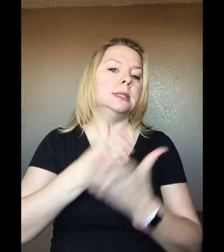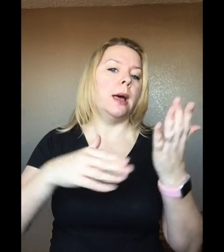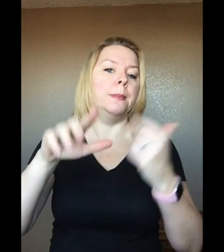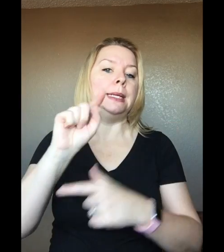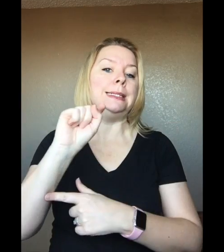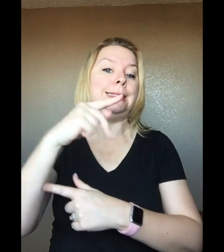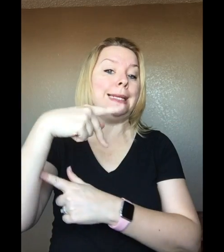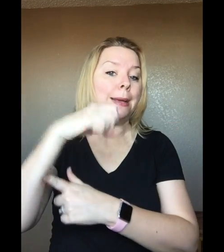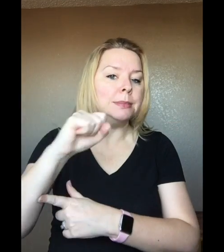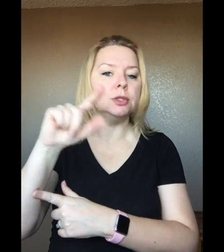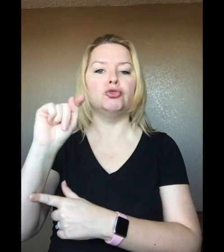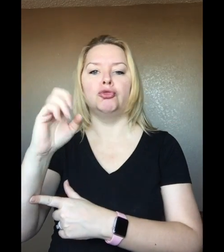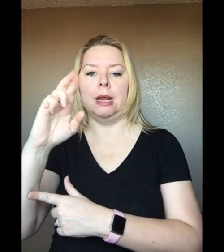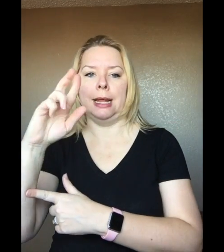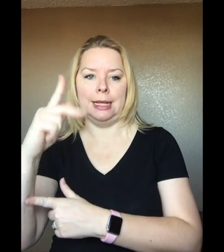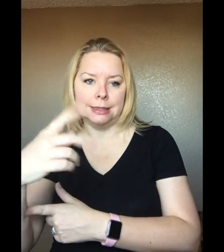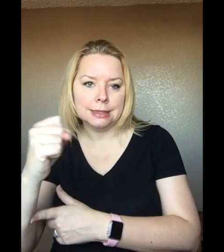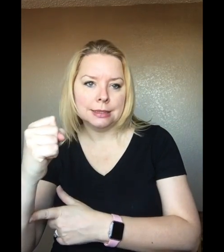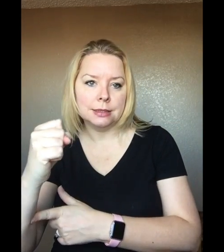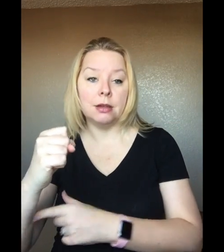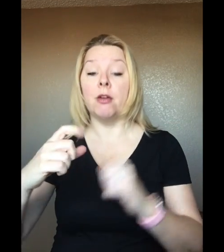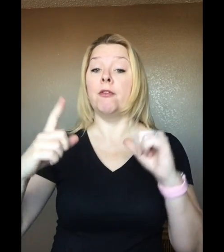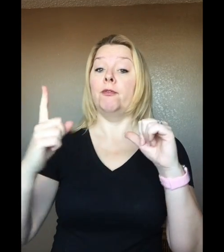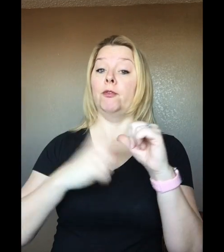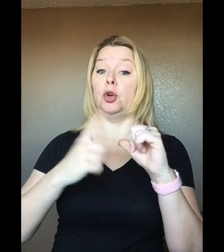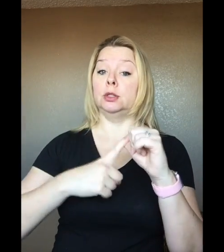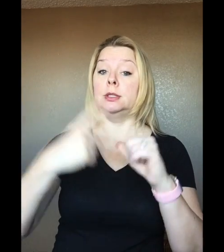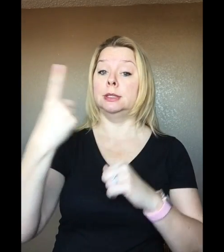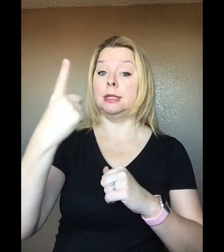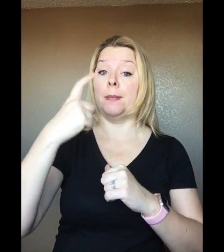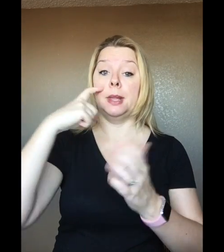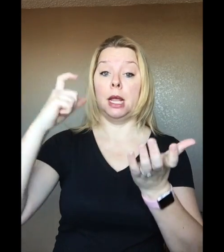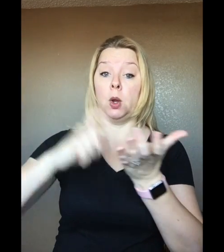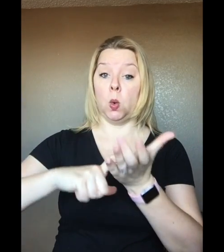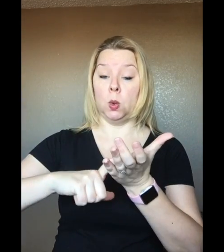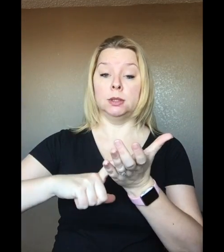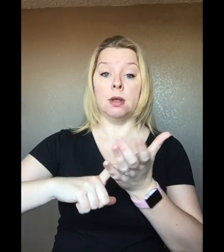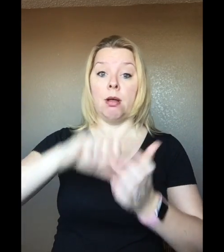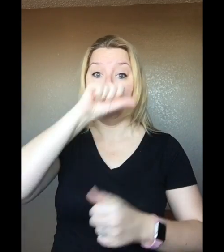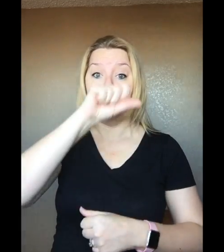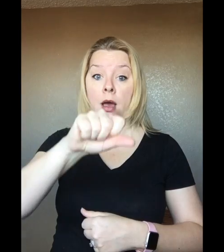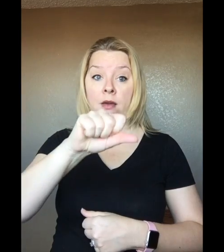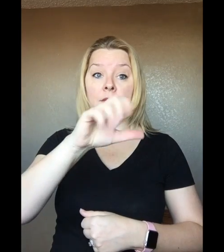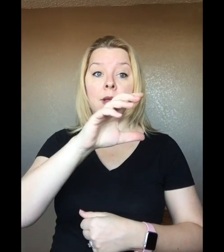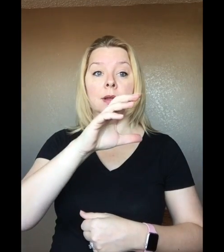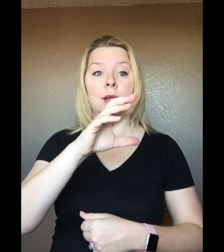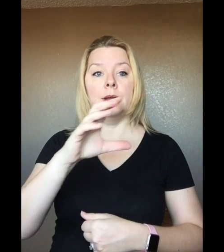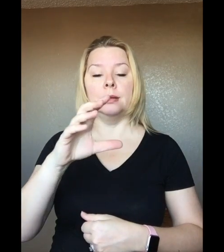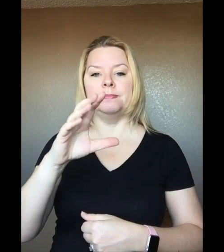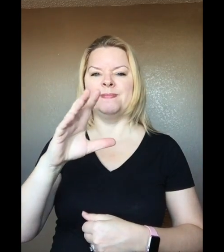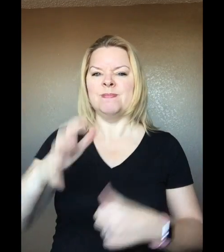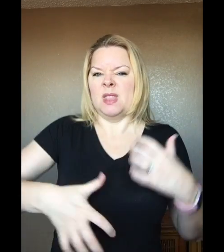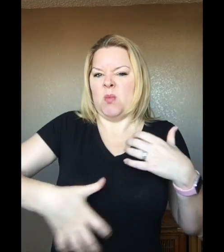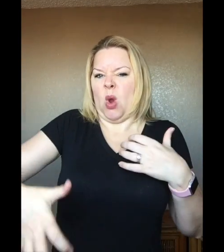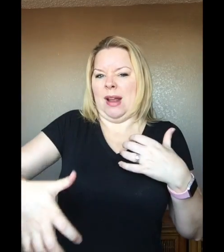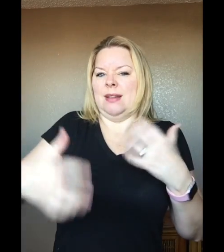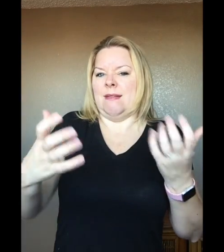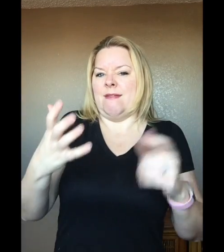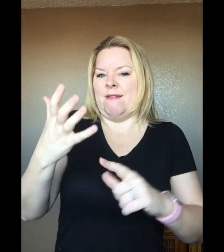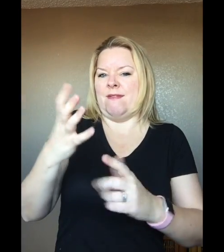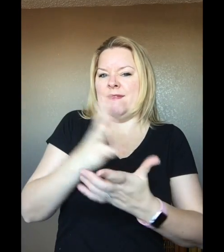you a couple of tips and tricks. First of all, something that I discovered that I love, don't mind me, I'm very pregnant, I have about 5 weeks